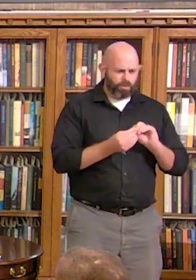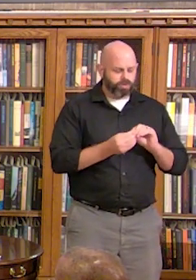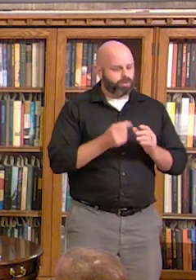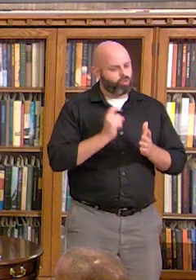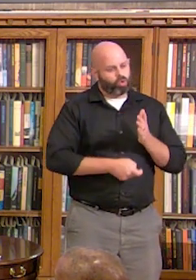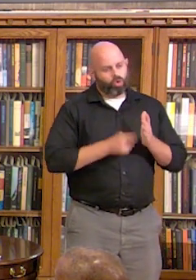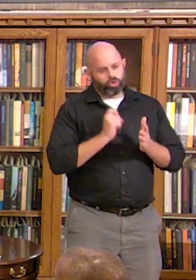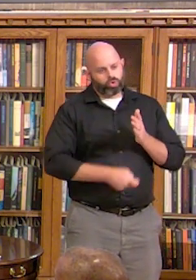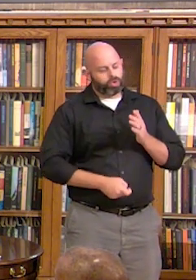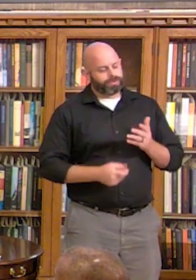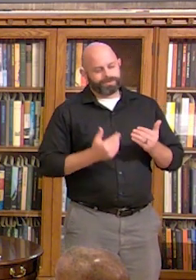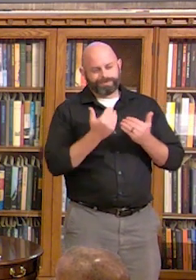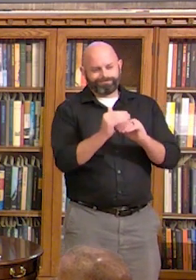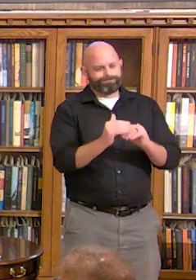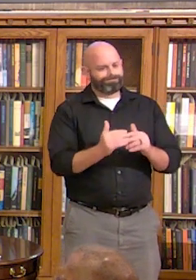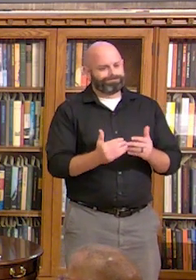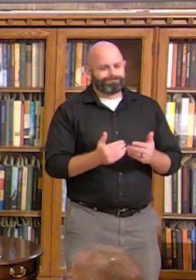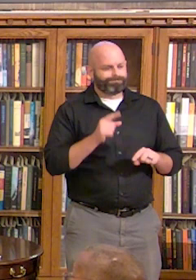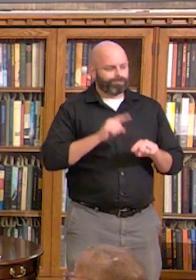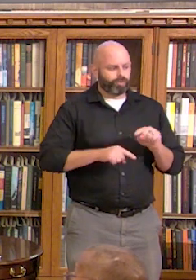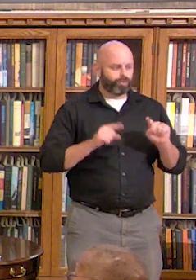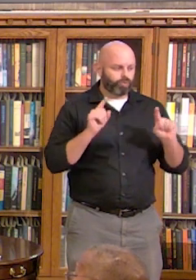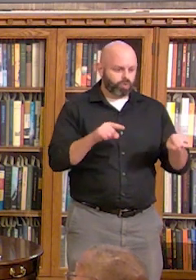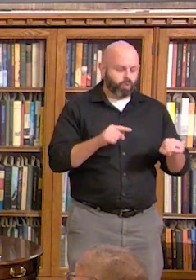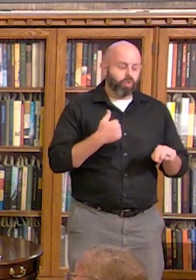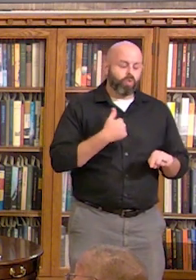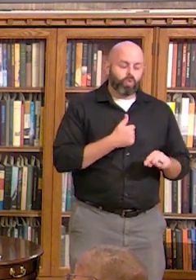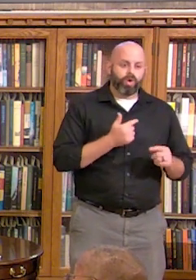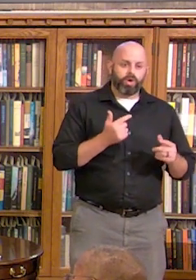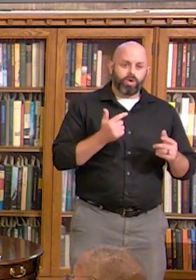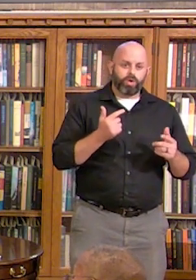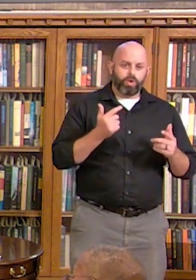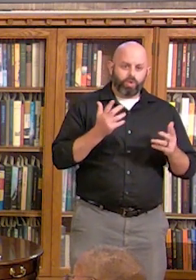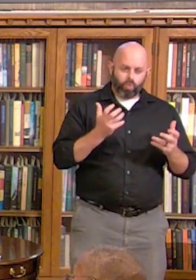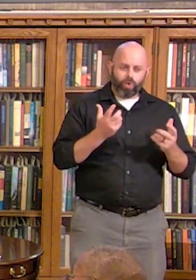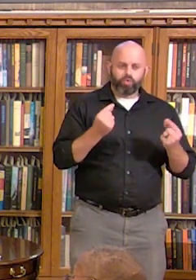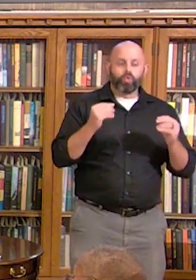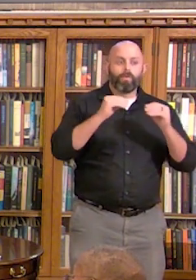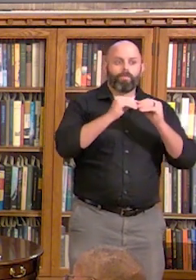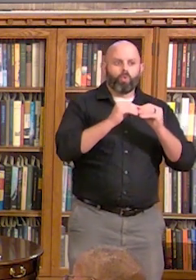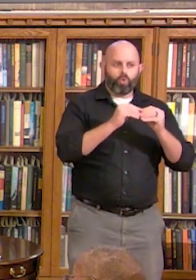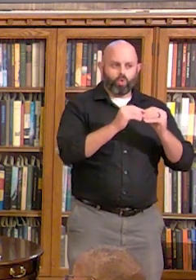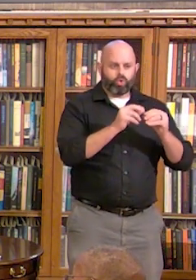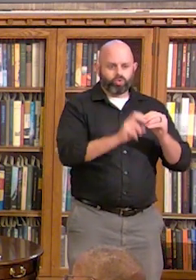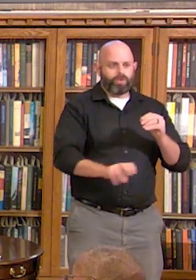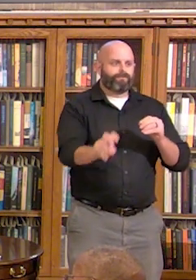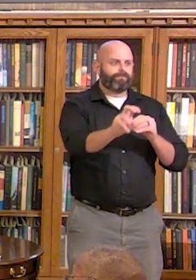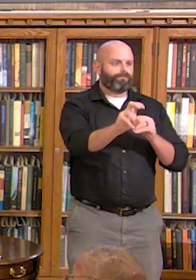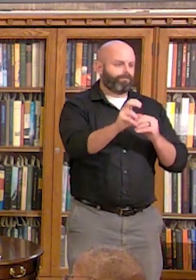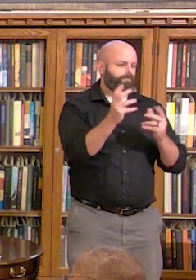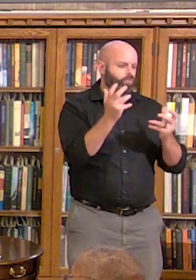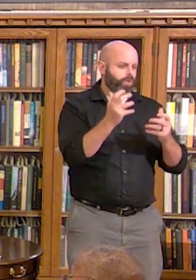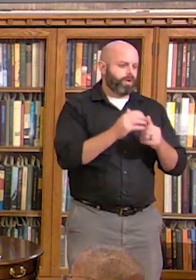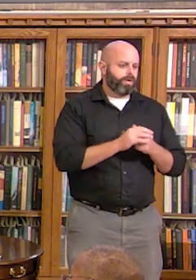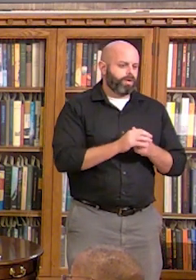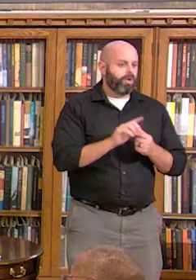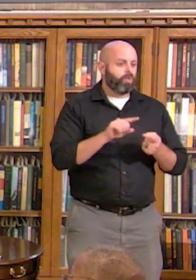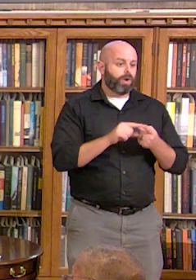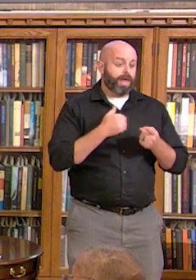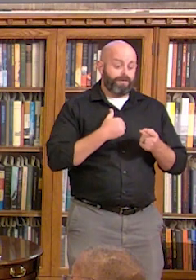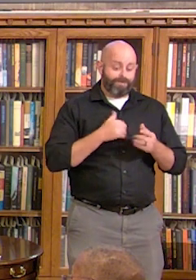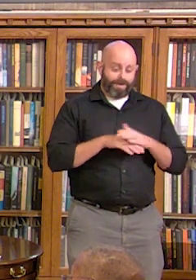became prohibitive so we want to do more of that and when we have access